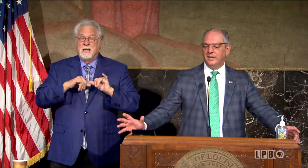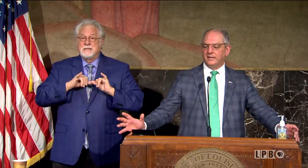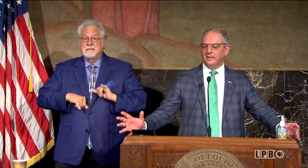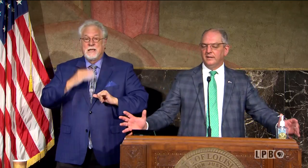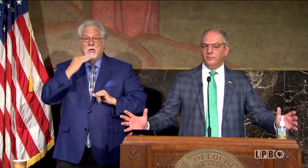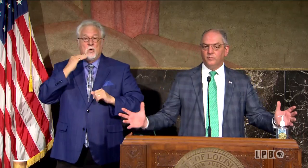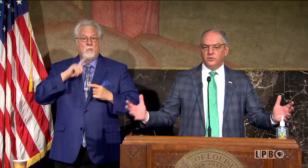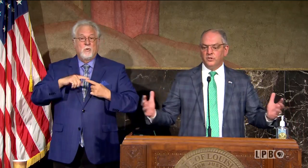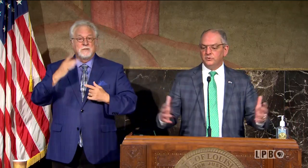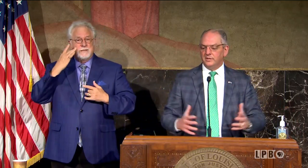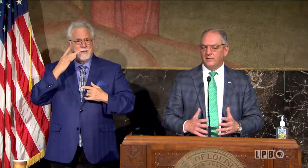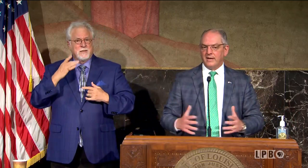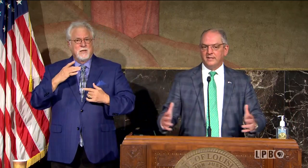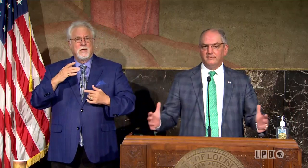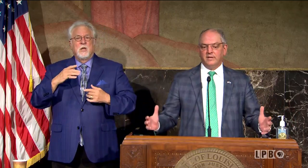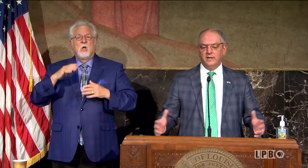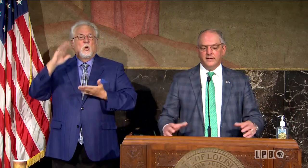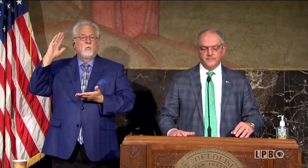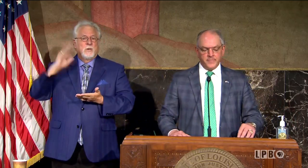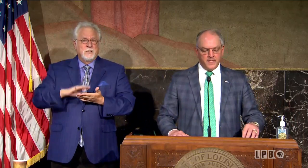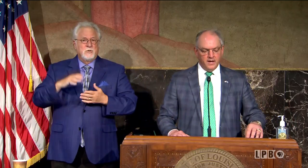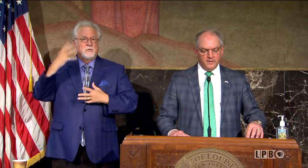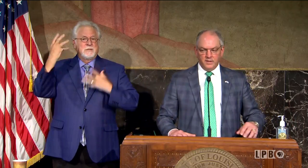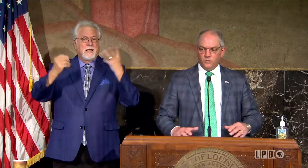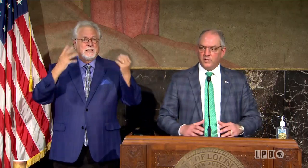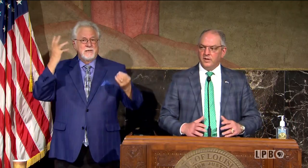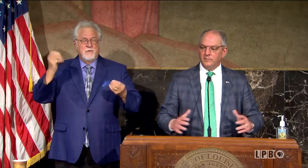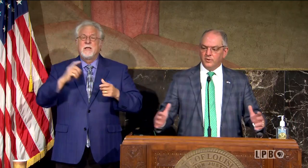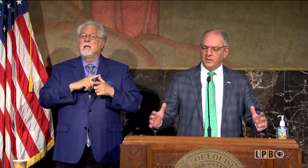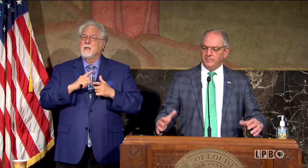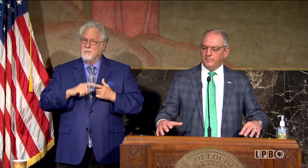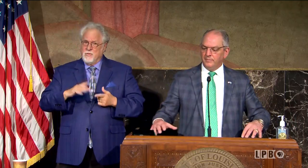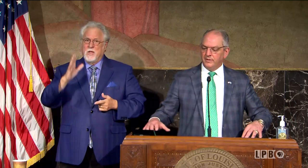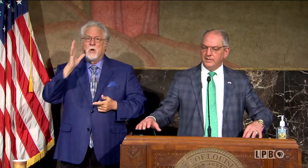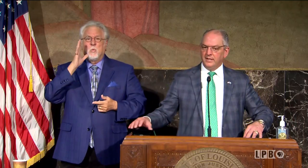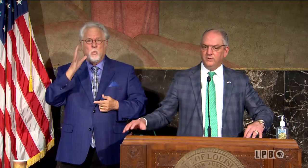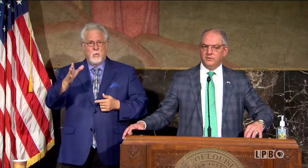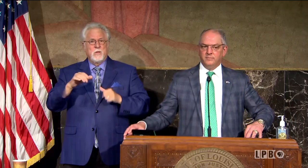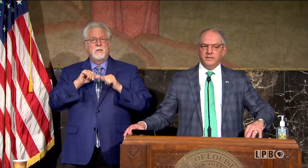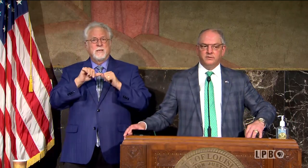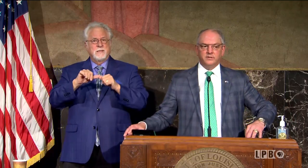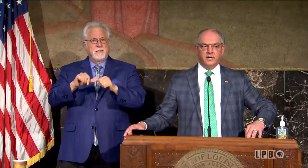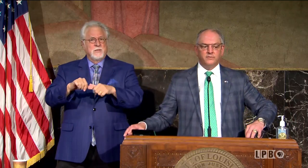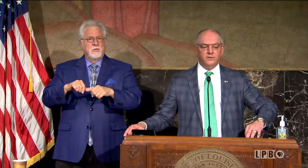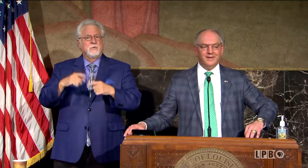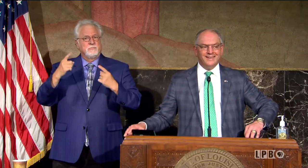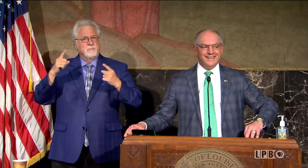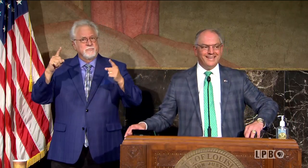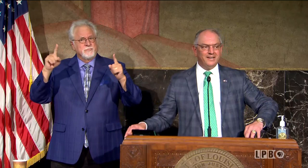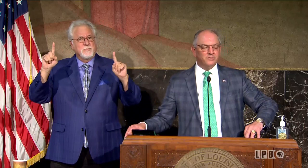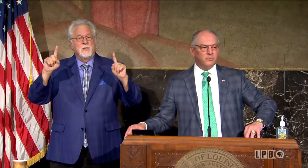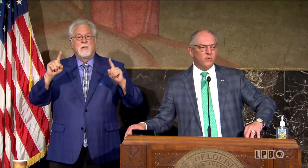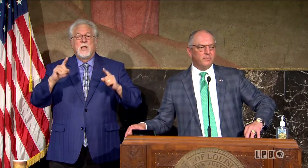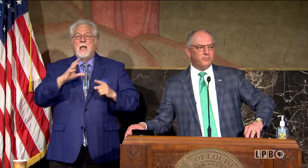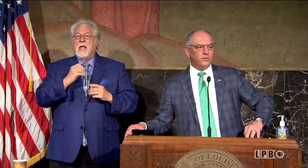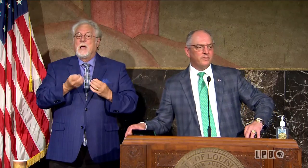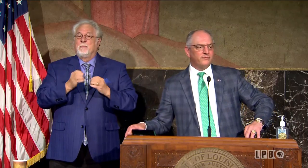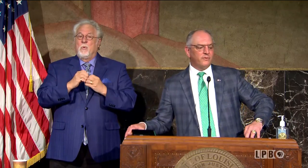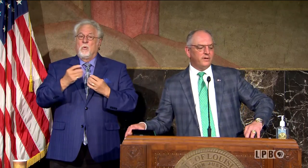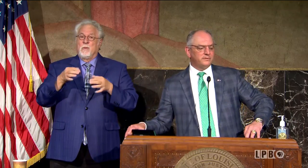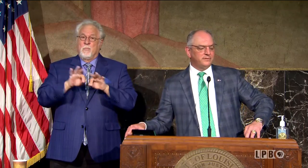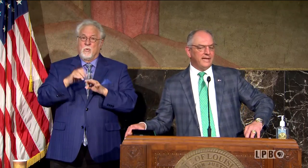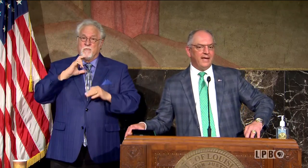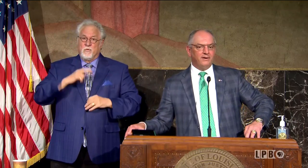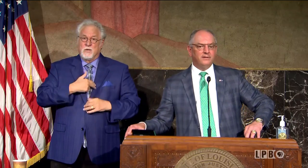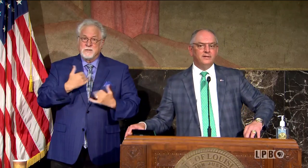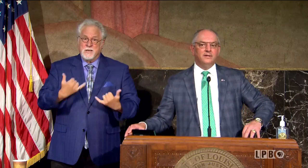when they're sick, reduce their activity, then we're going to continue to be successful. And it is more important